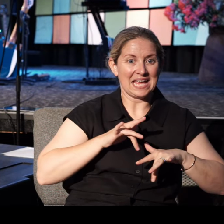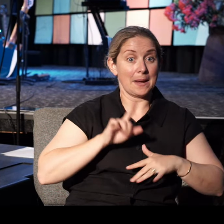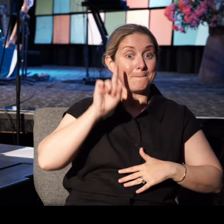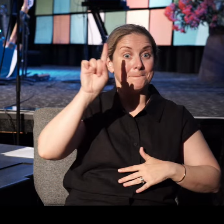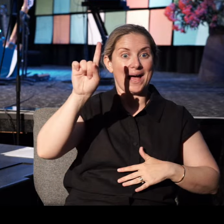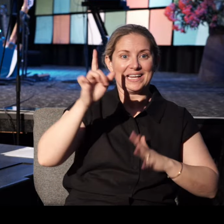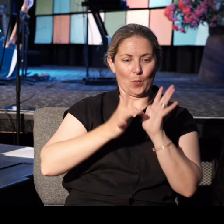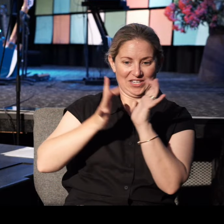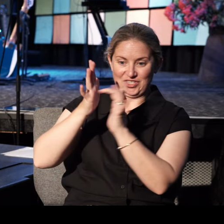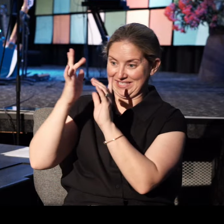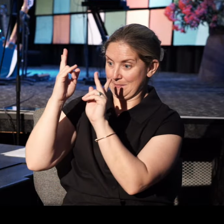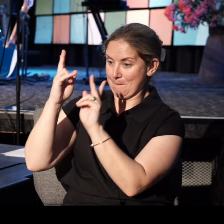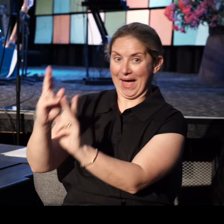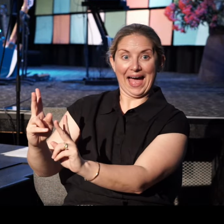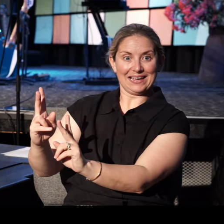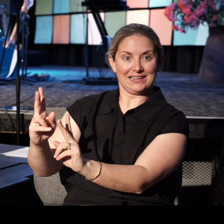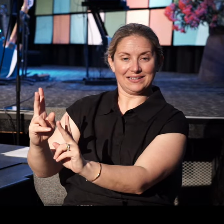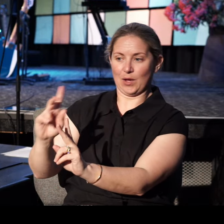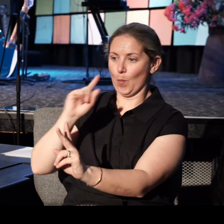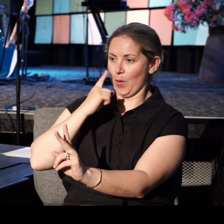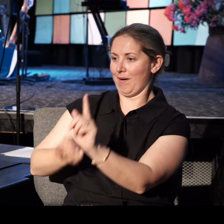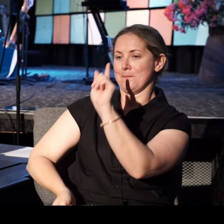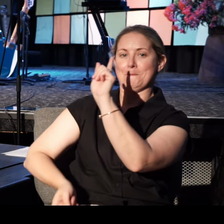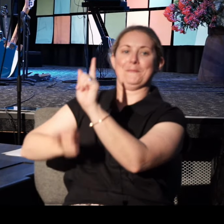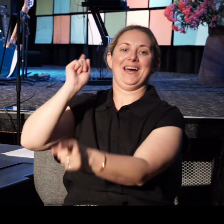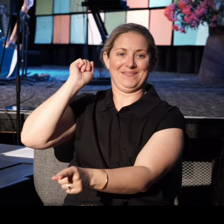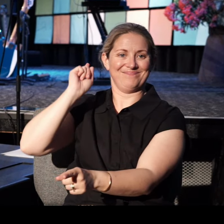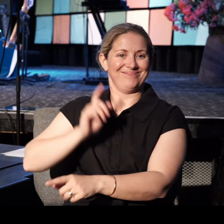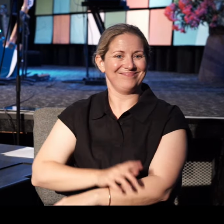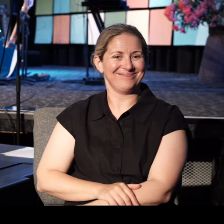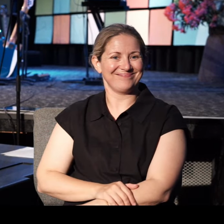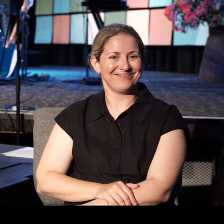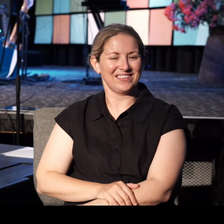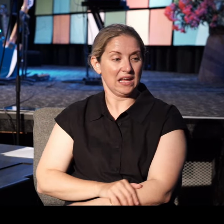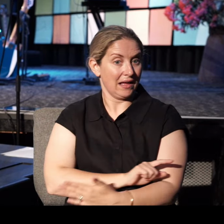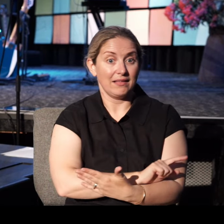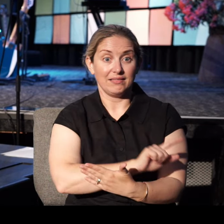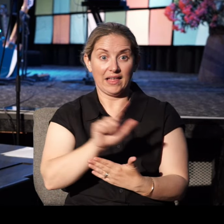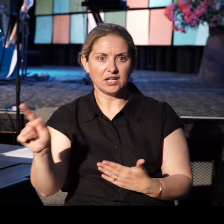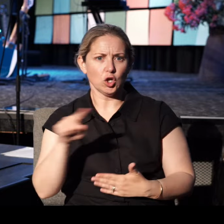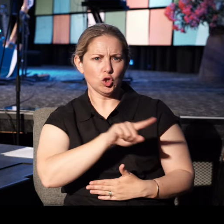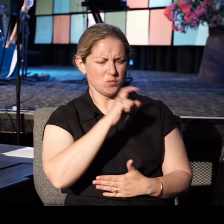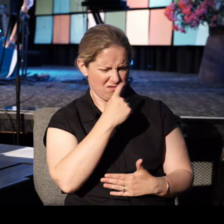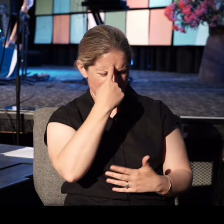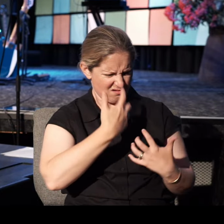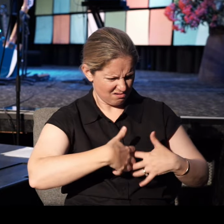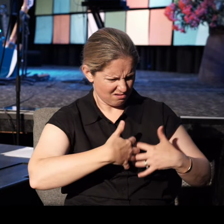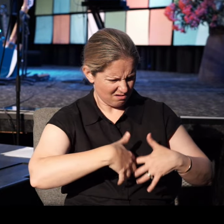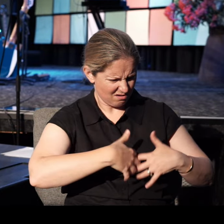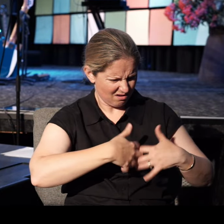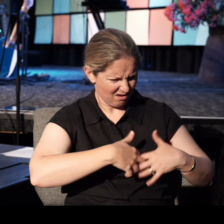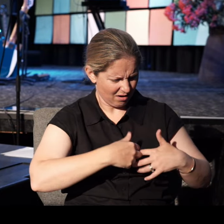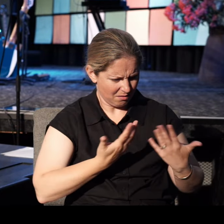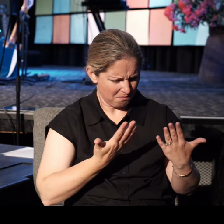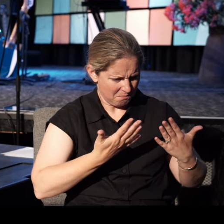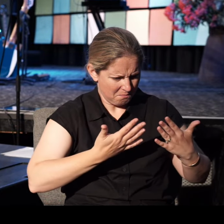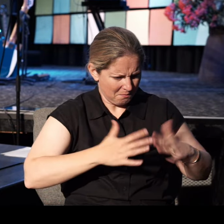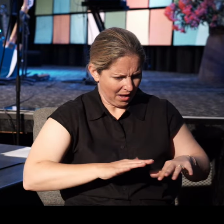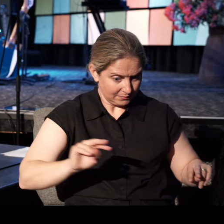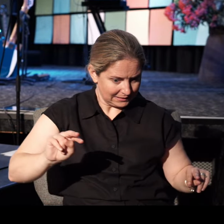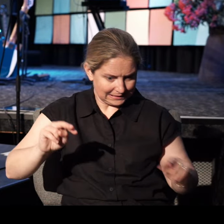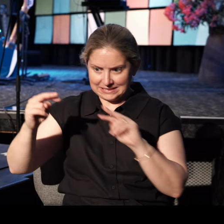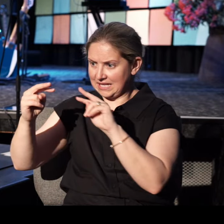we shall see him as he is. One day what you are will emerge to be all that it is in its fullness.